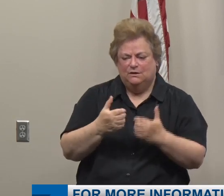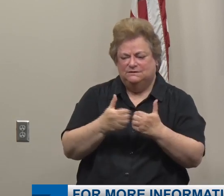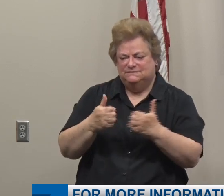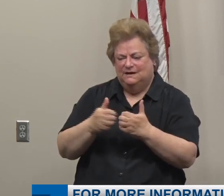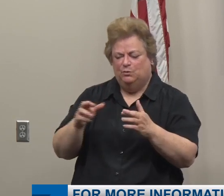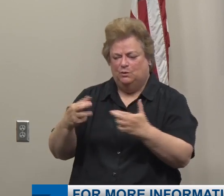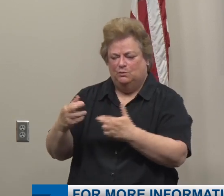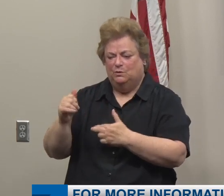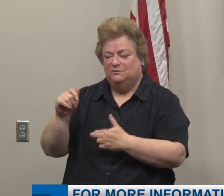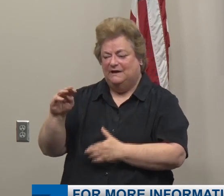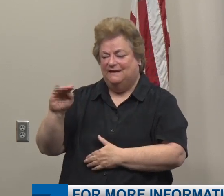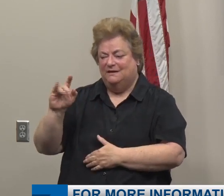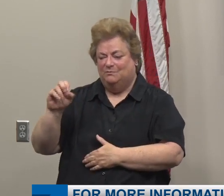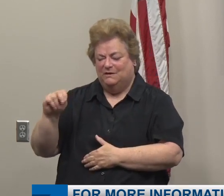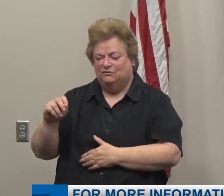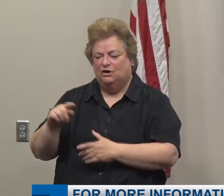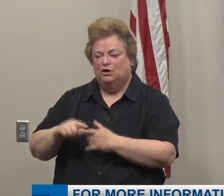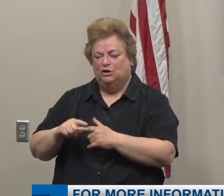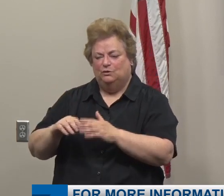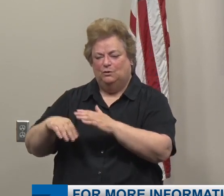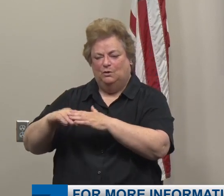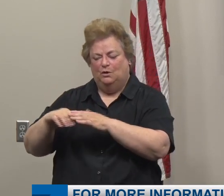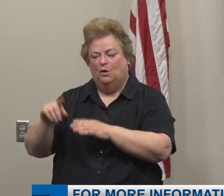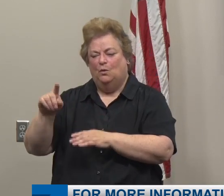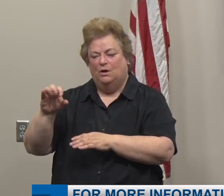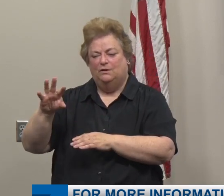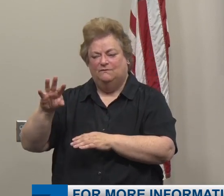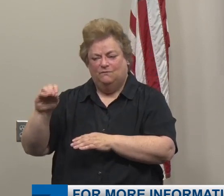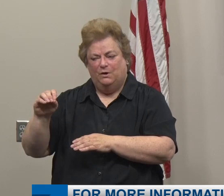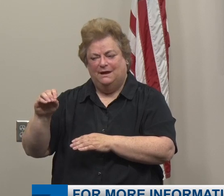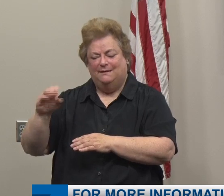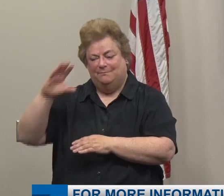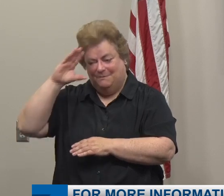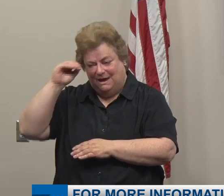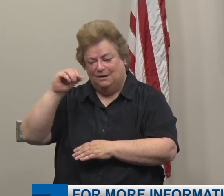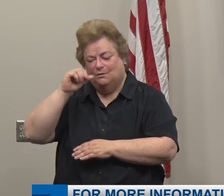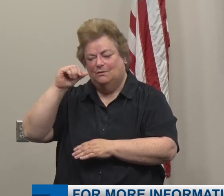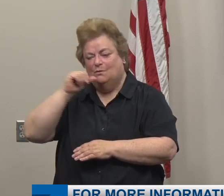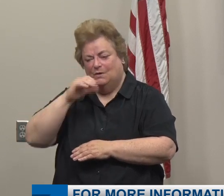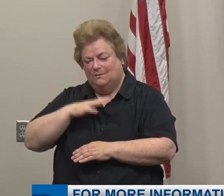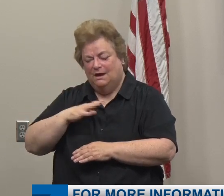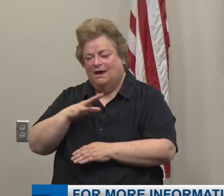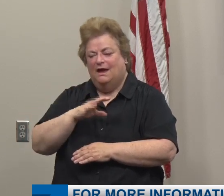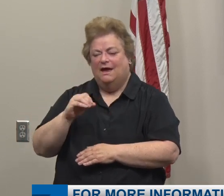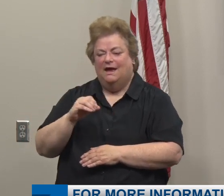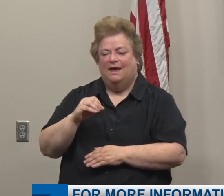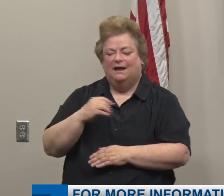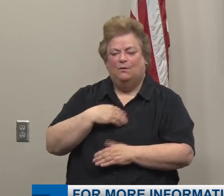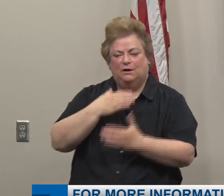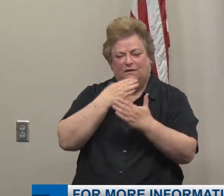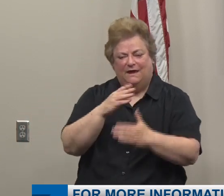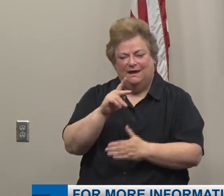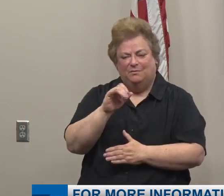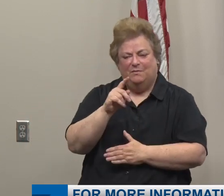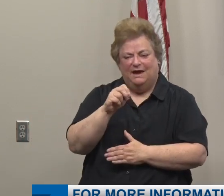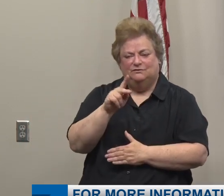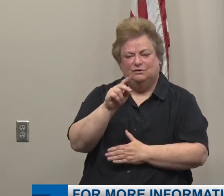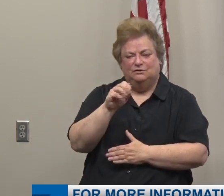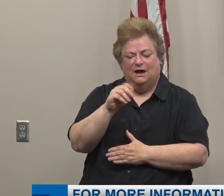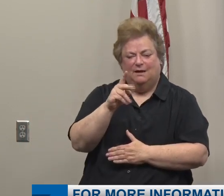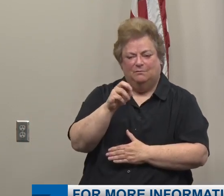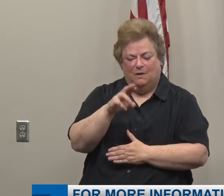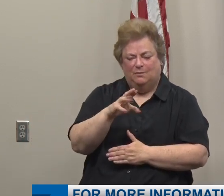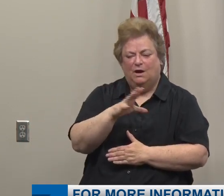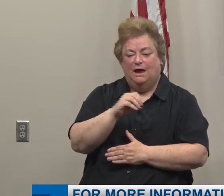mission for the 140 men and women who remain there and I'd also like to thank pastor Tom barber and the staff at the mission as well as our health